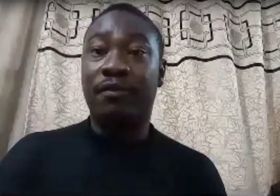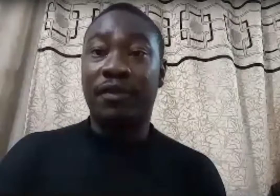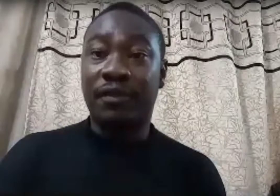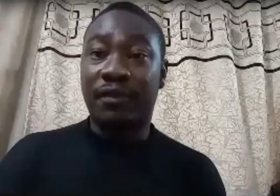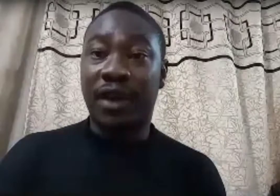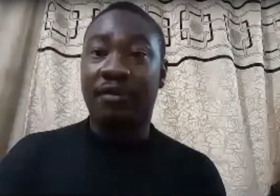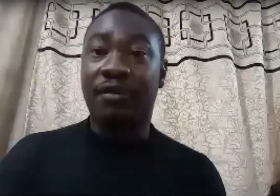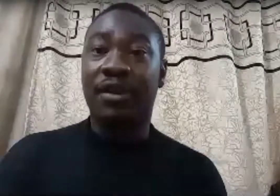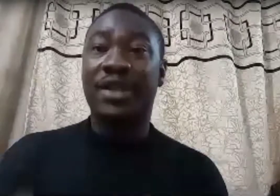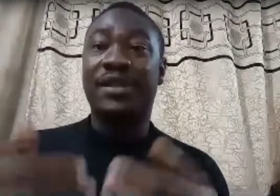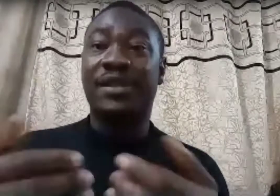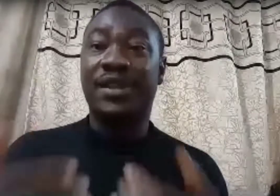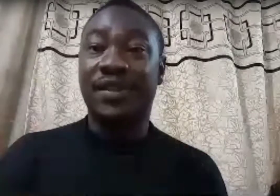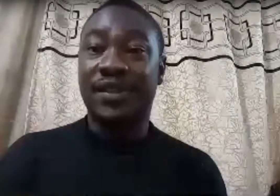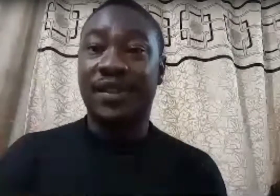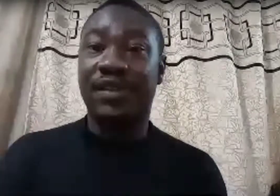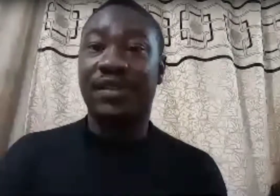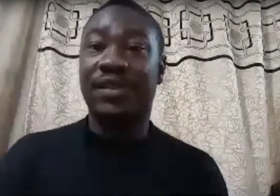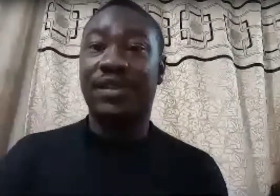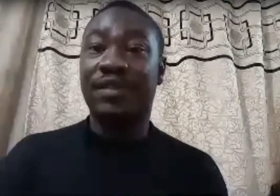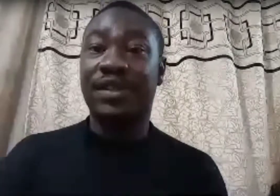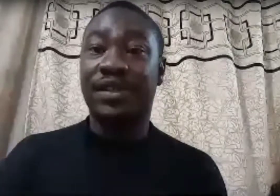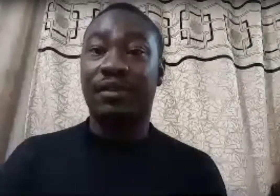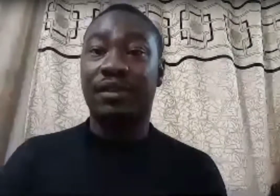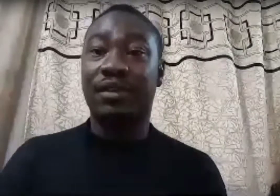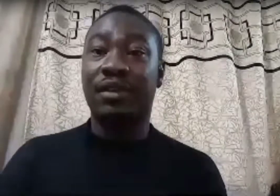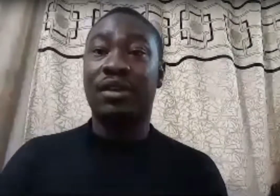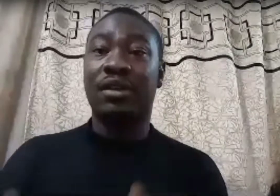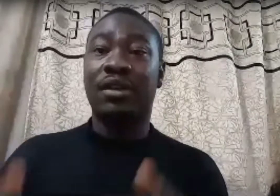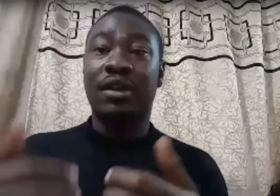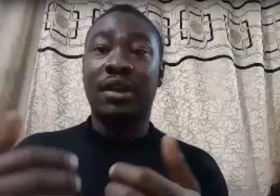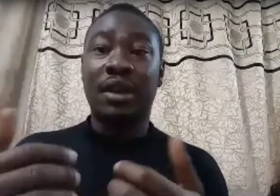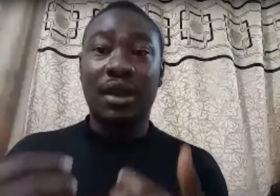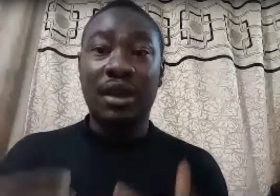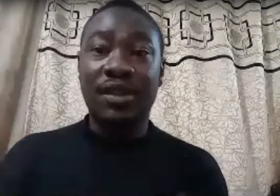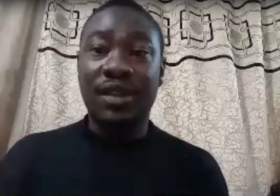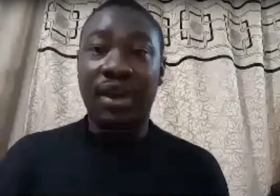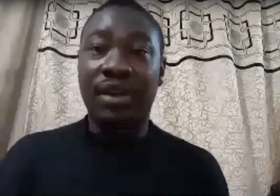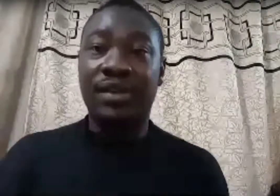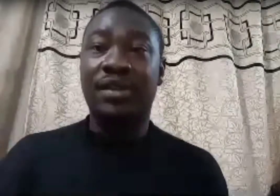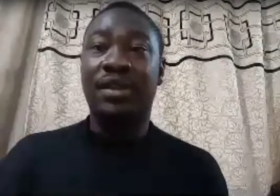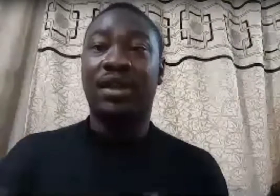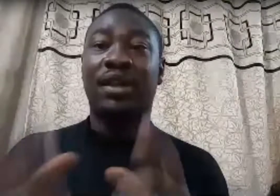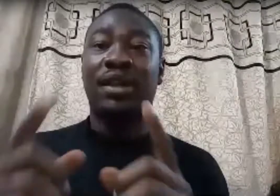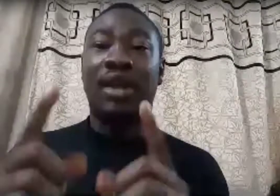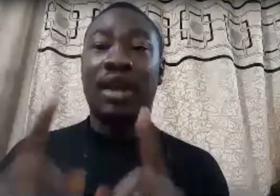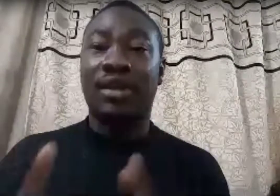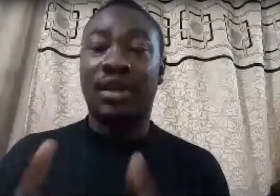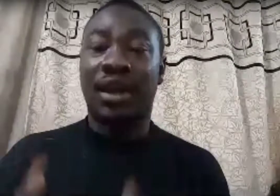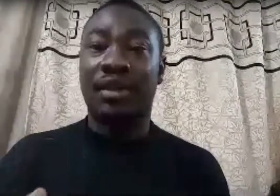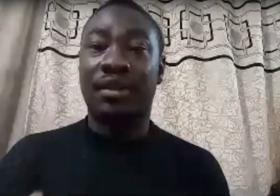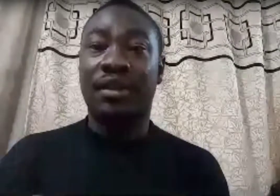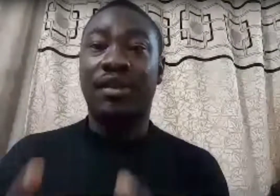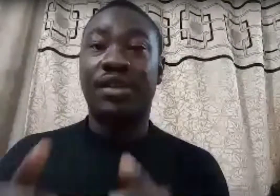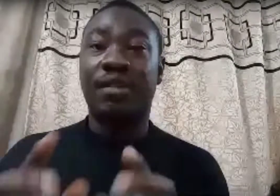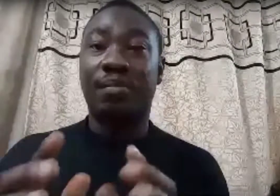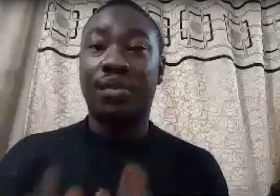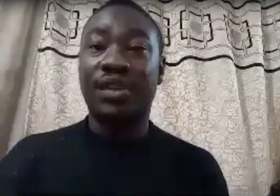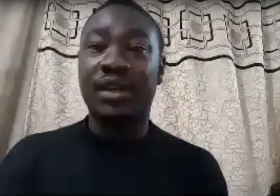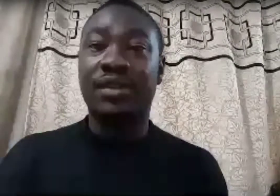66, 77, 88, and 99. It's important you distinguish